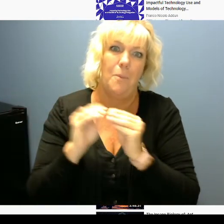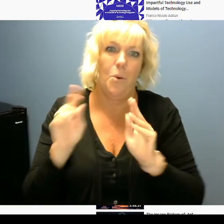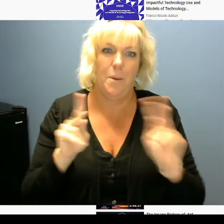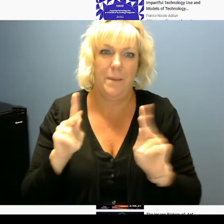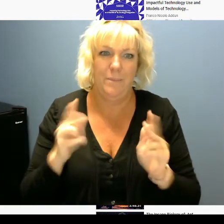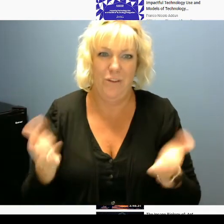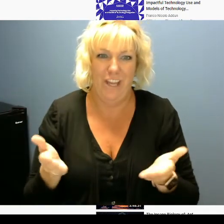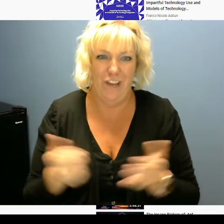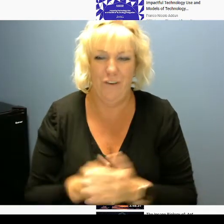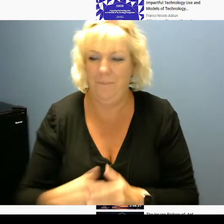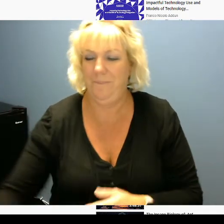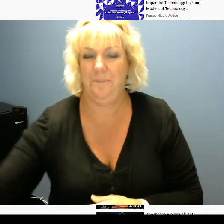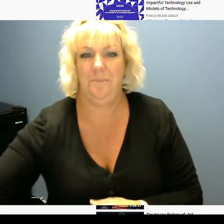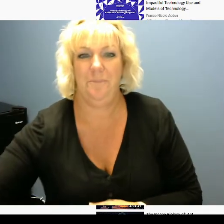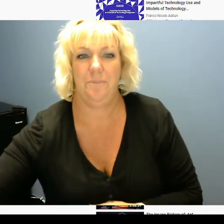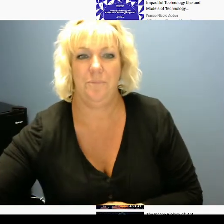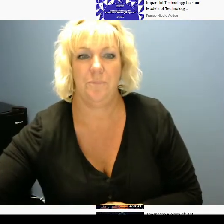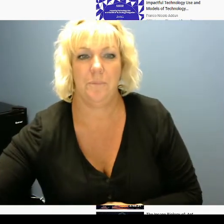couple of images you have,